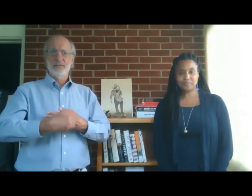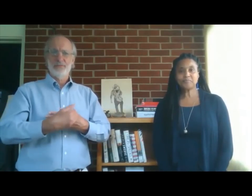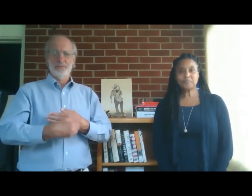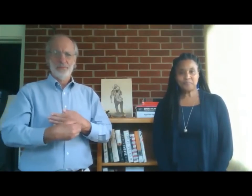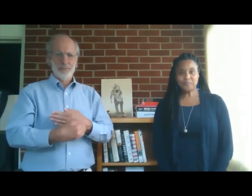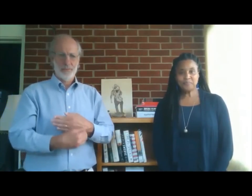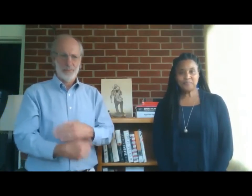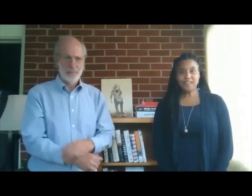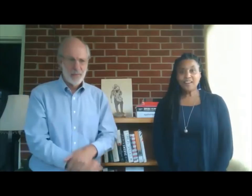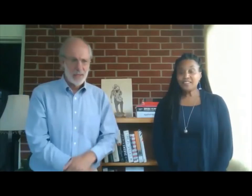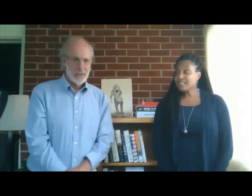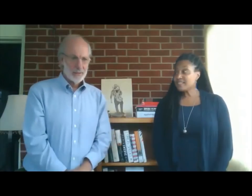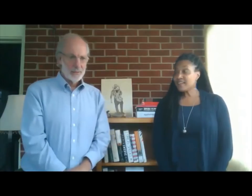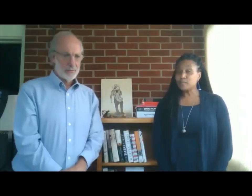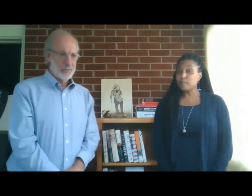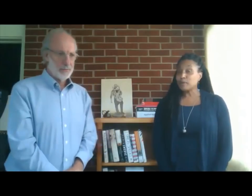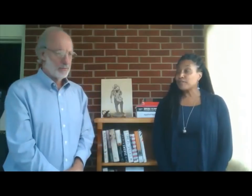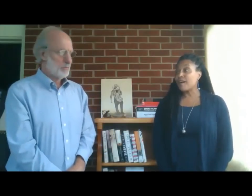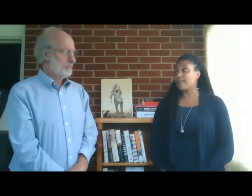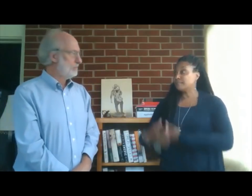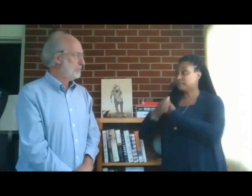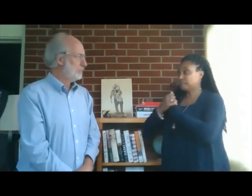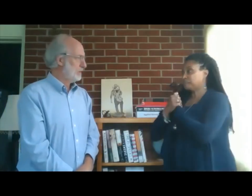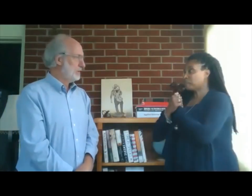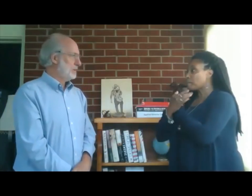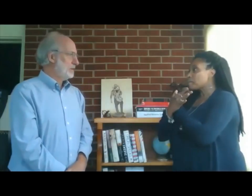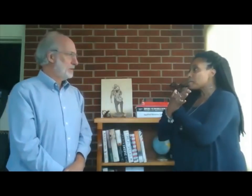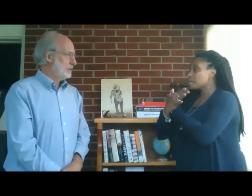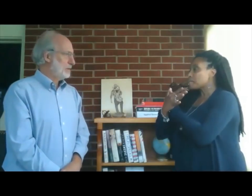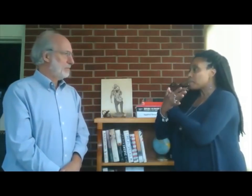Bread. Our next sign is butterfly.